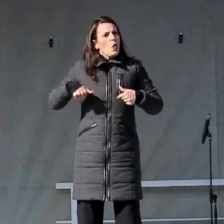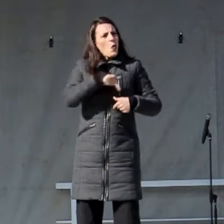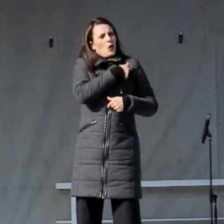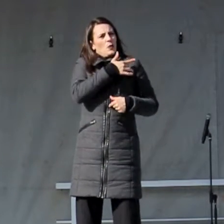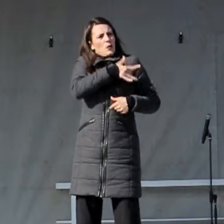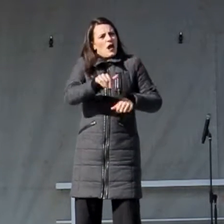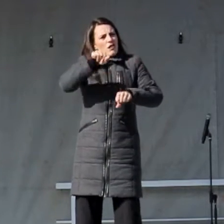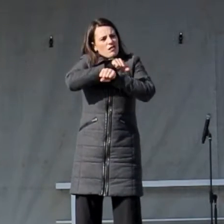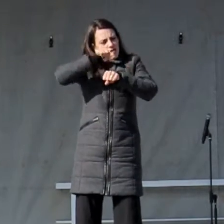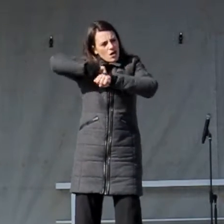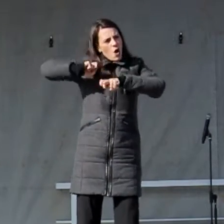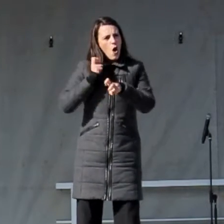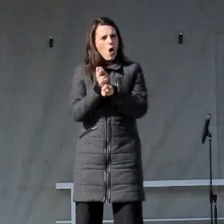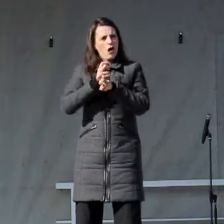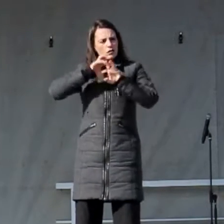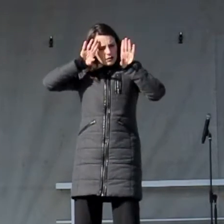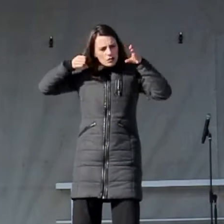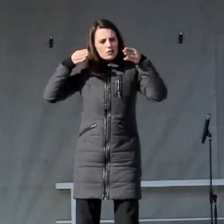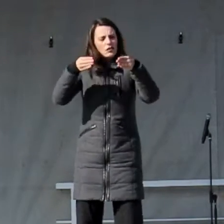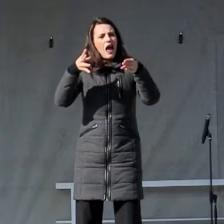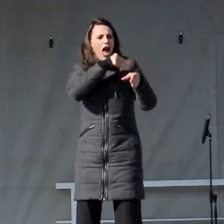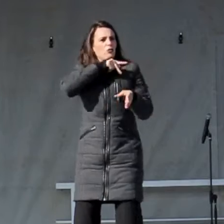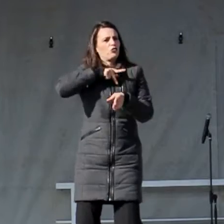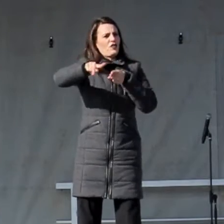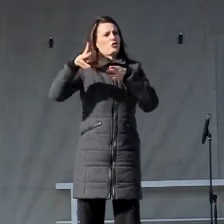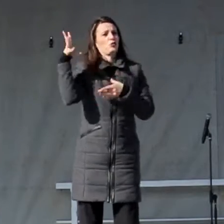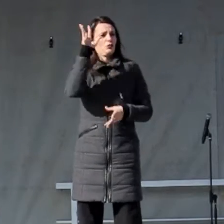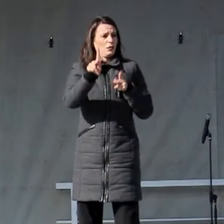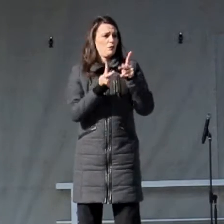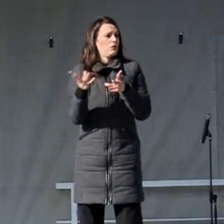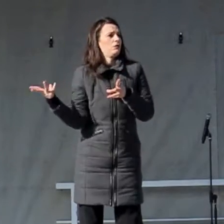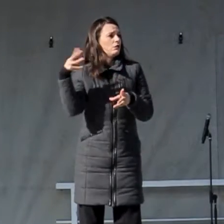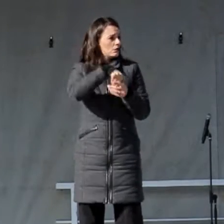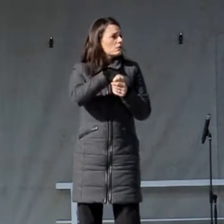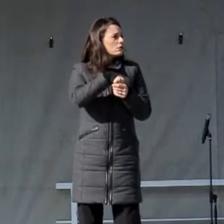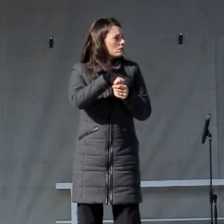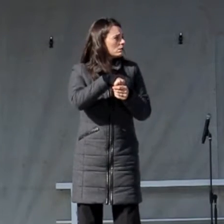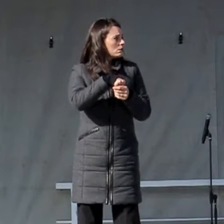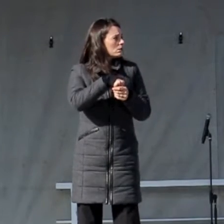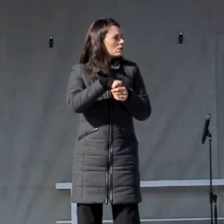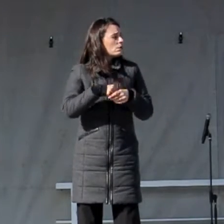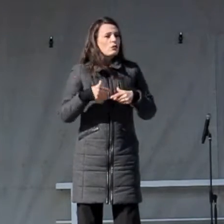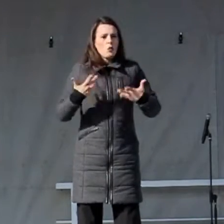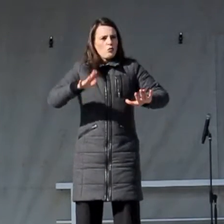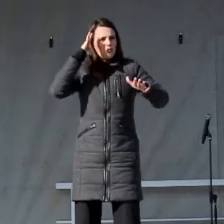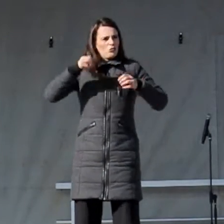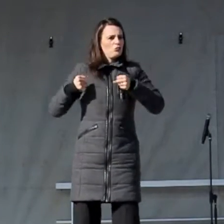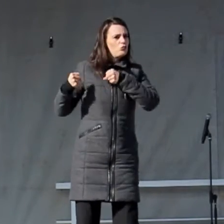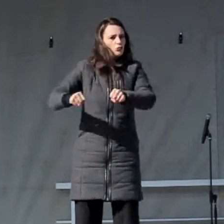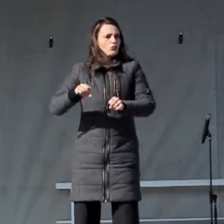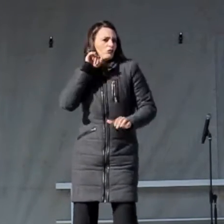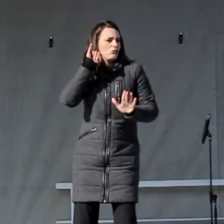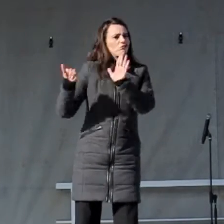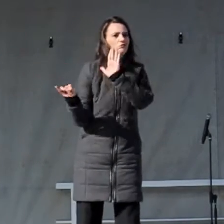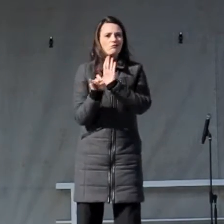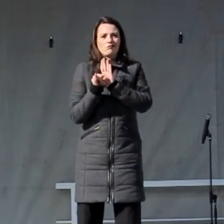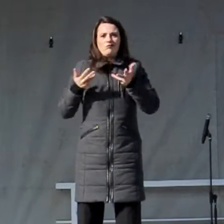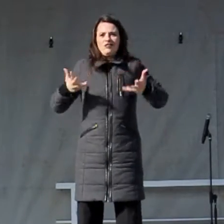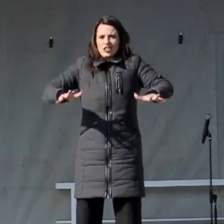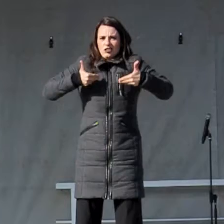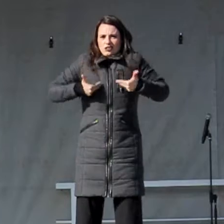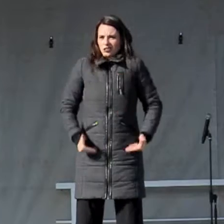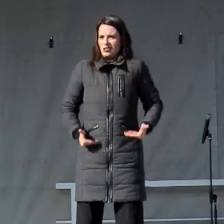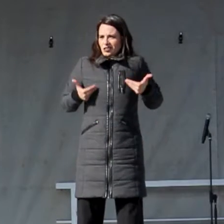hardworking, dedicated, and professional. We know very well who we are and what we